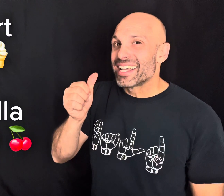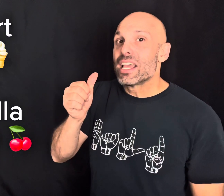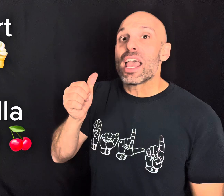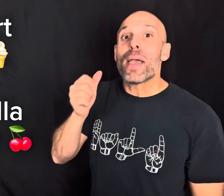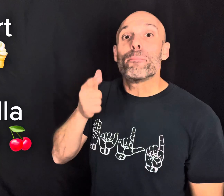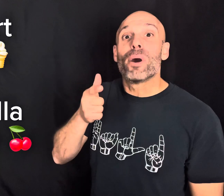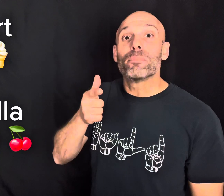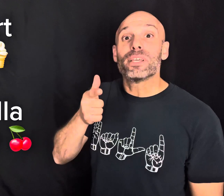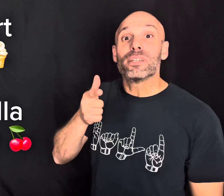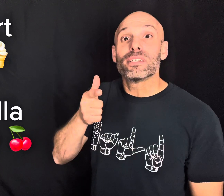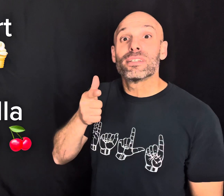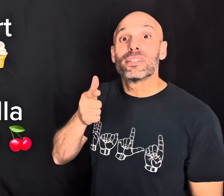and pumpkin.